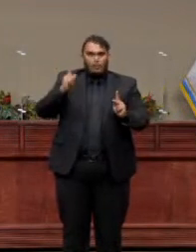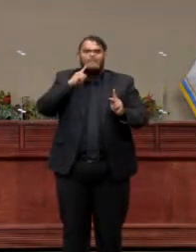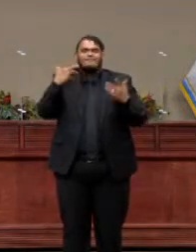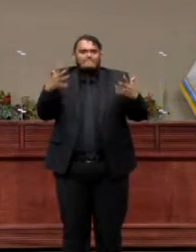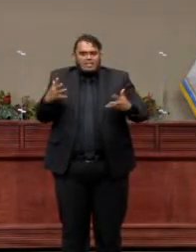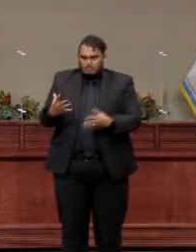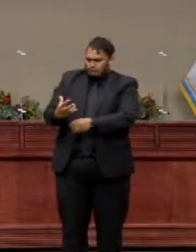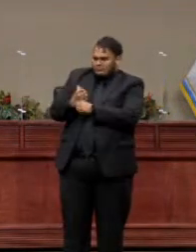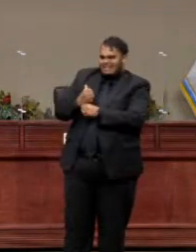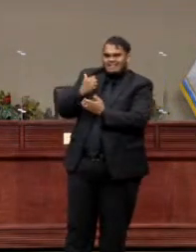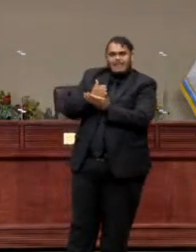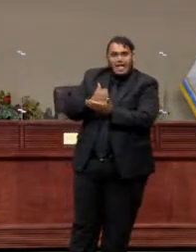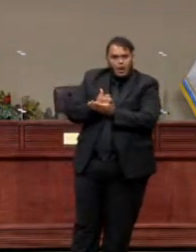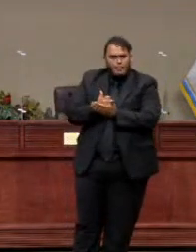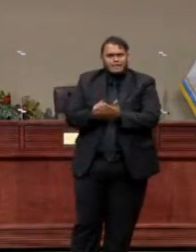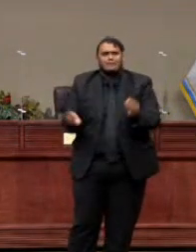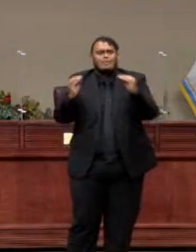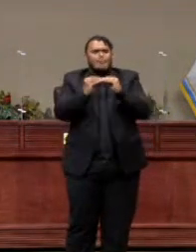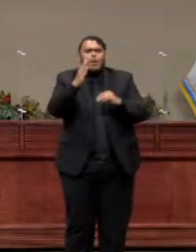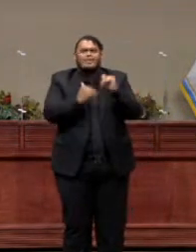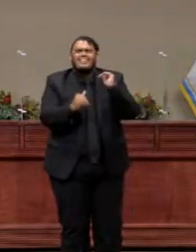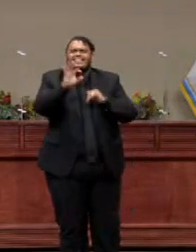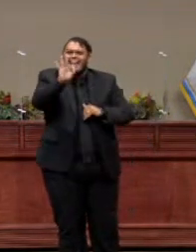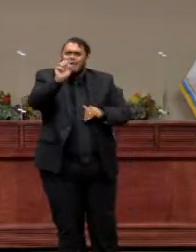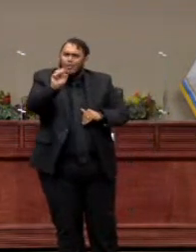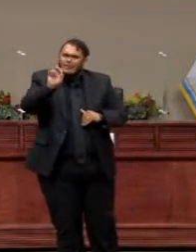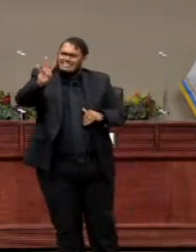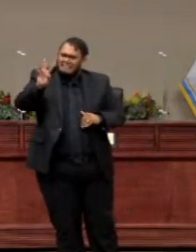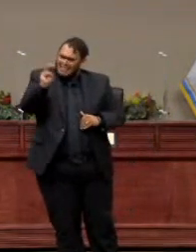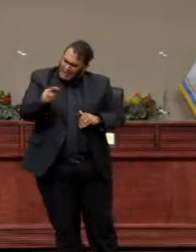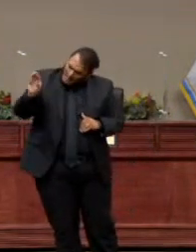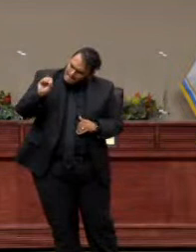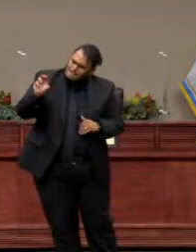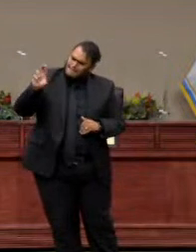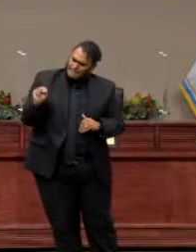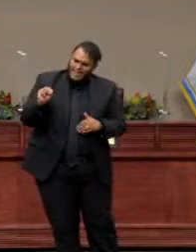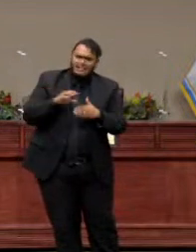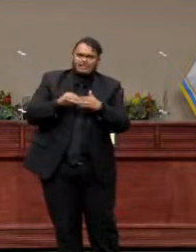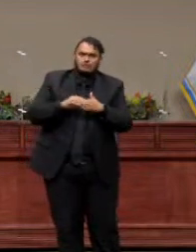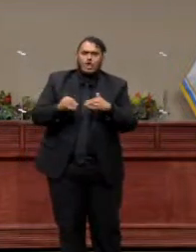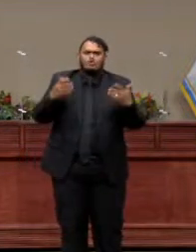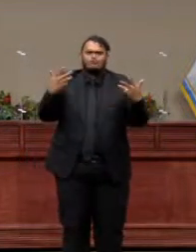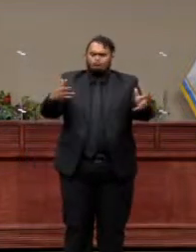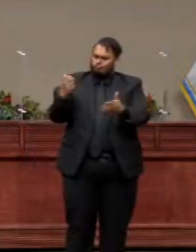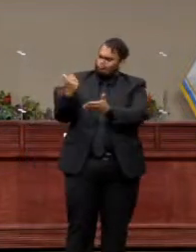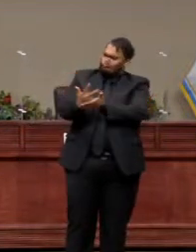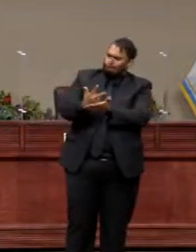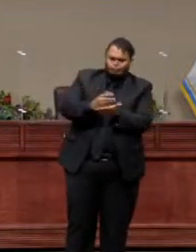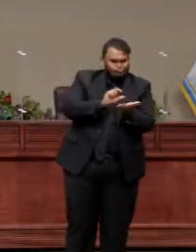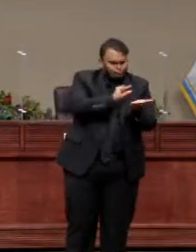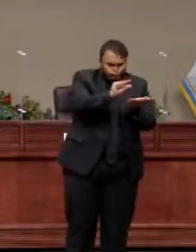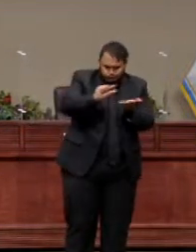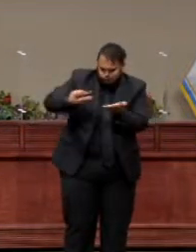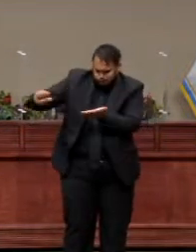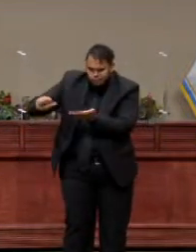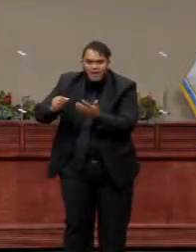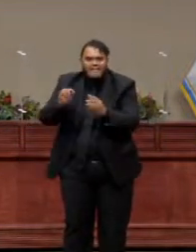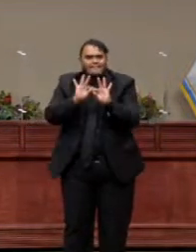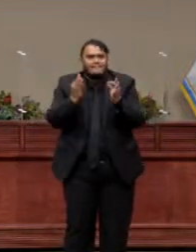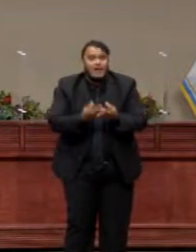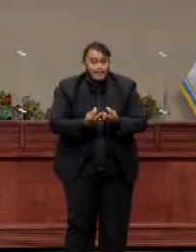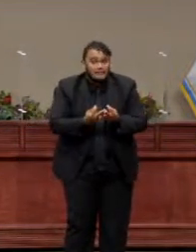than $9.7 million have been approved for distribution to those families. Residents can also